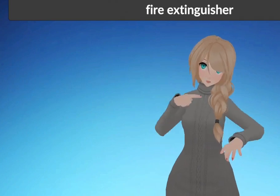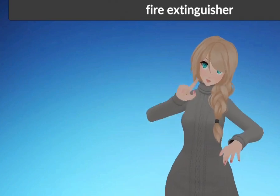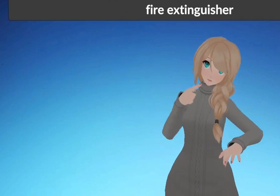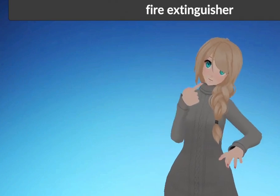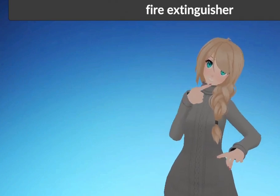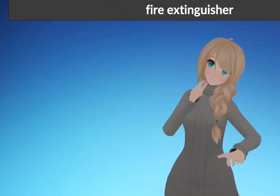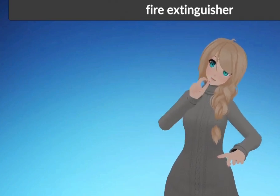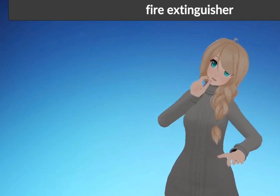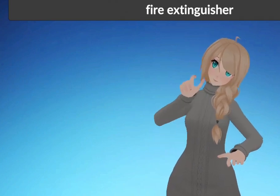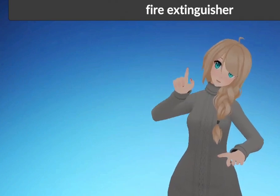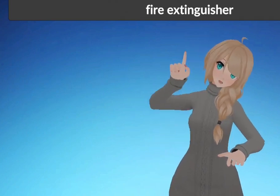I can't say that word.